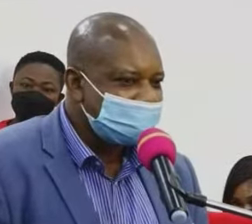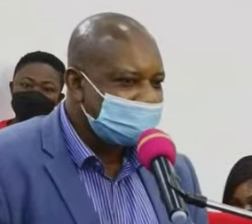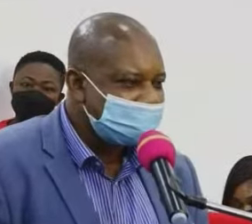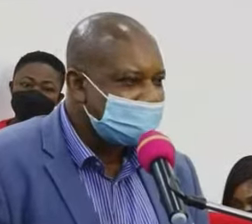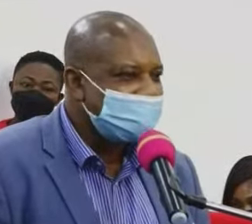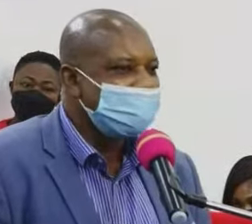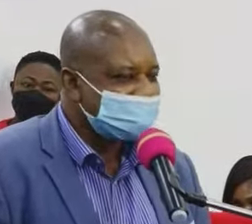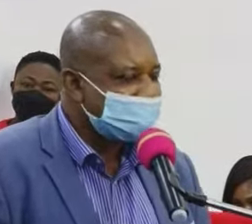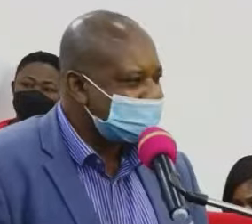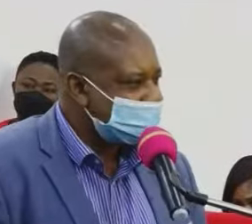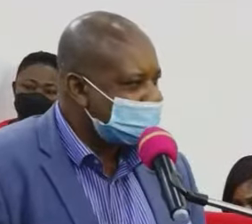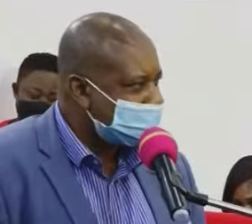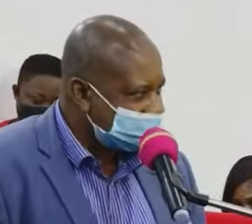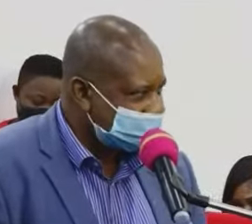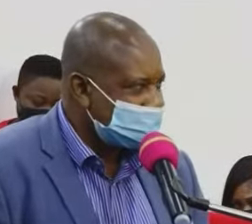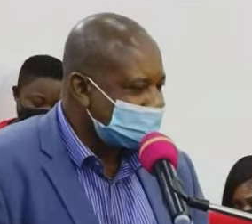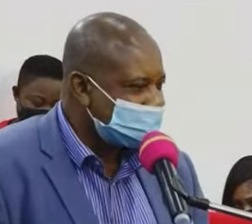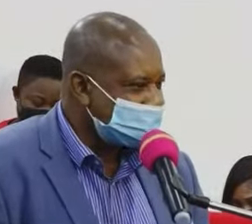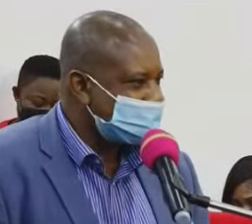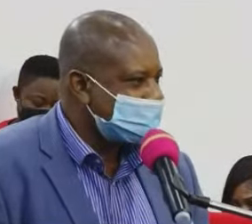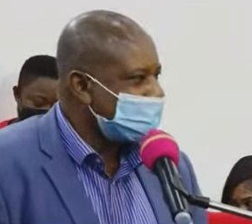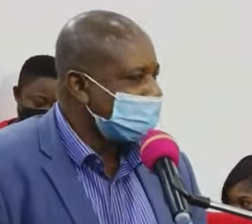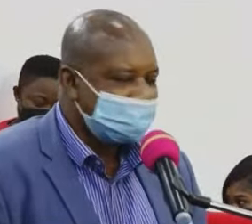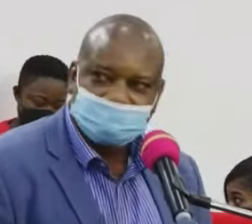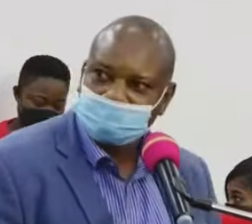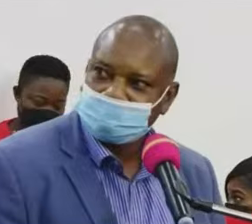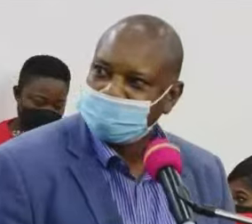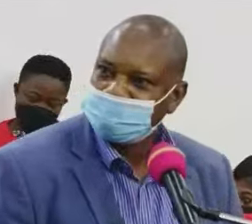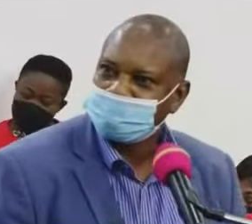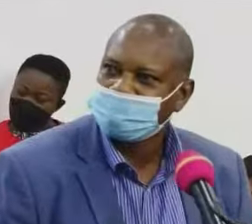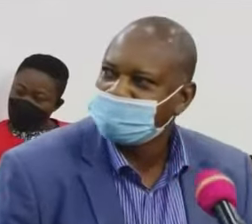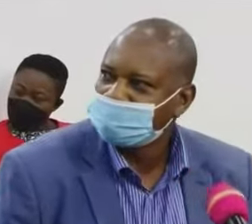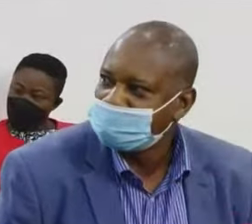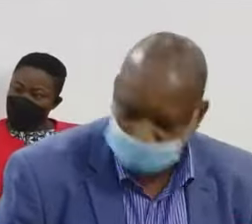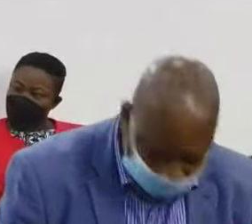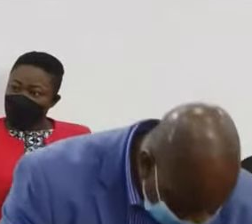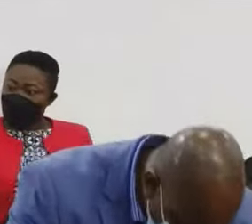Maritime Authority and not as a personality. Thank you.